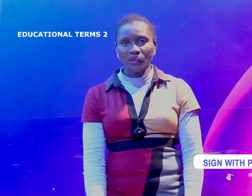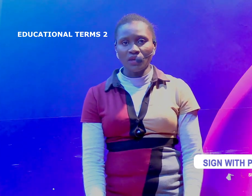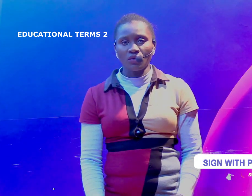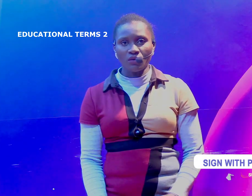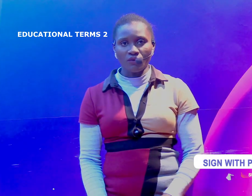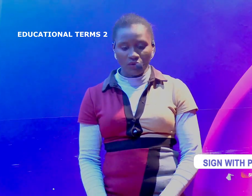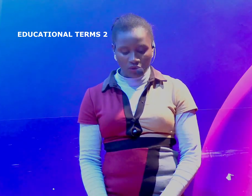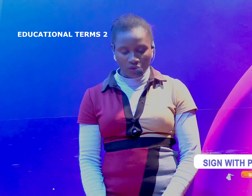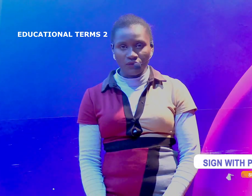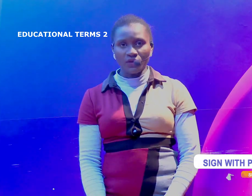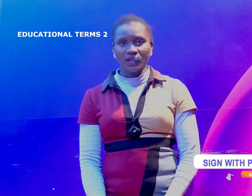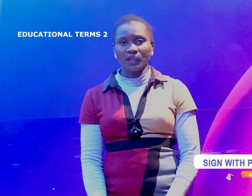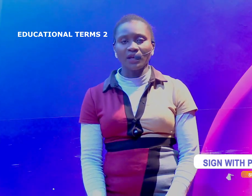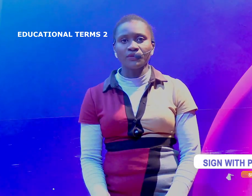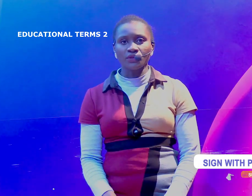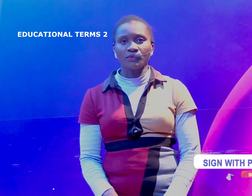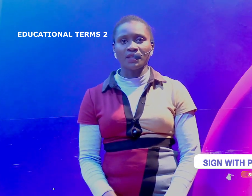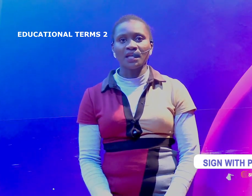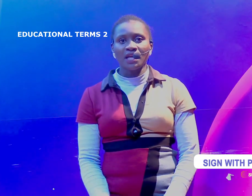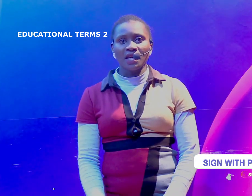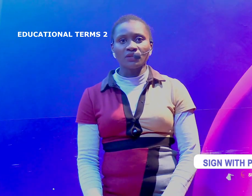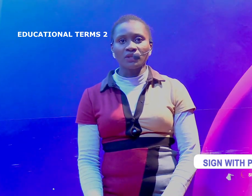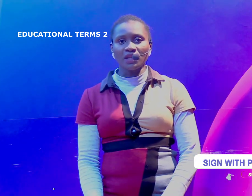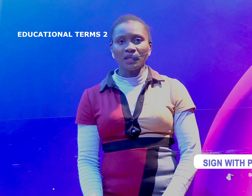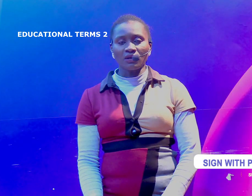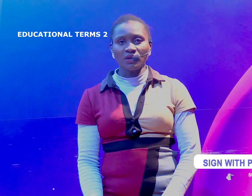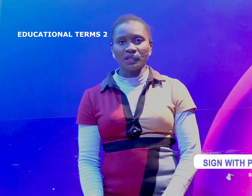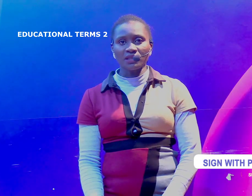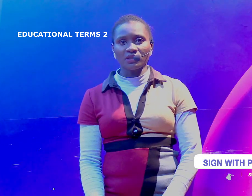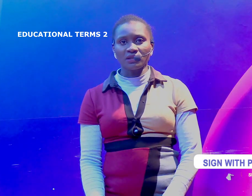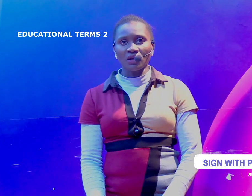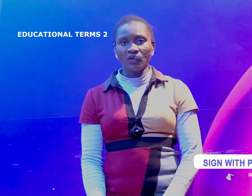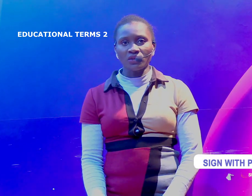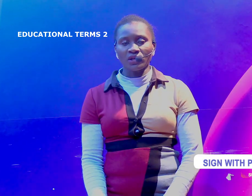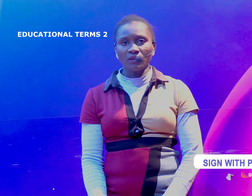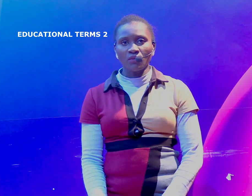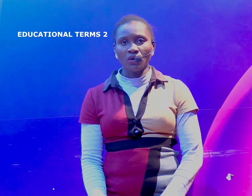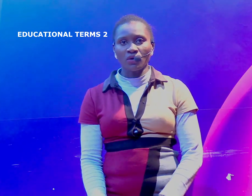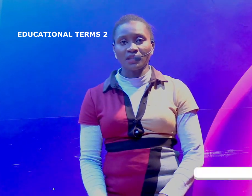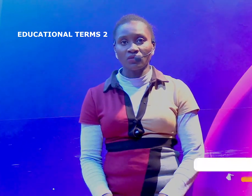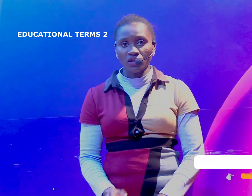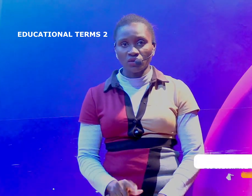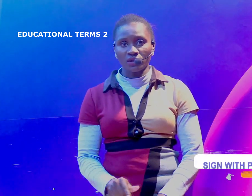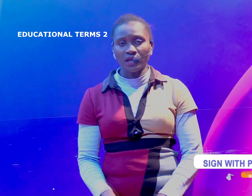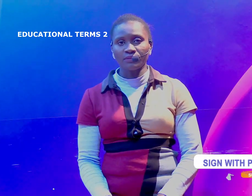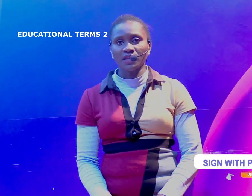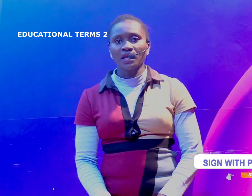you for all of you, and I love you so much. And today we are just going to learn more on occasional terms. This is